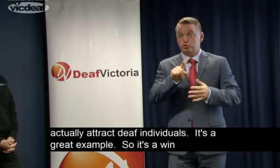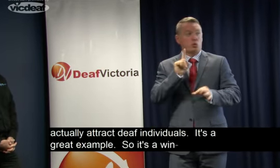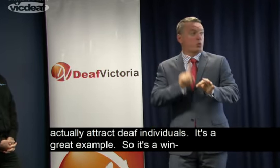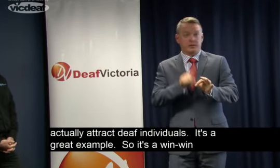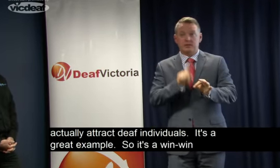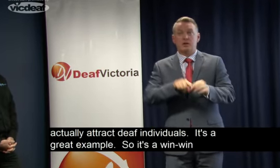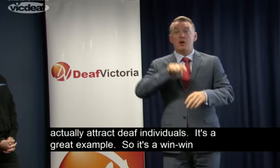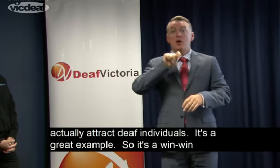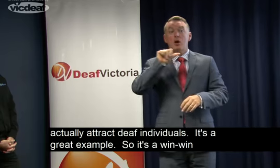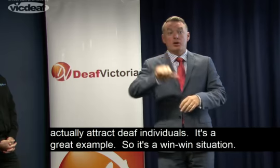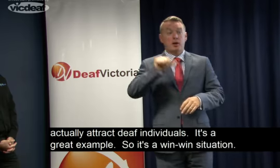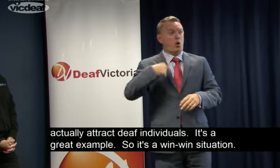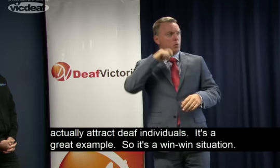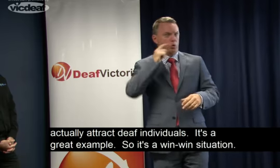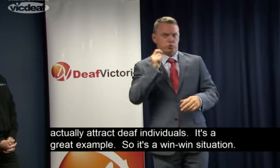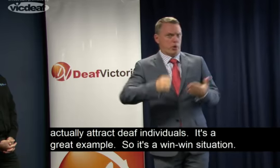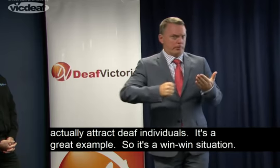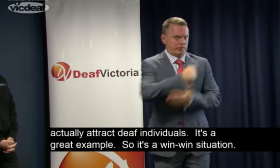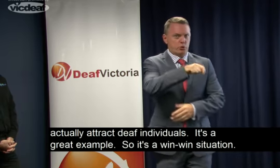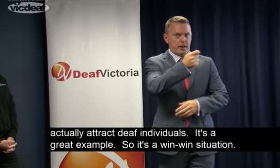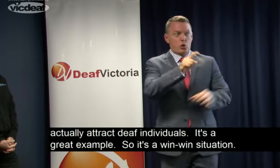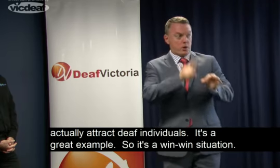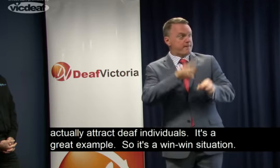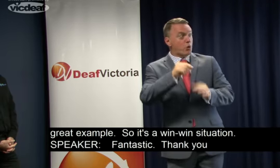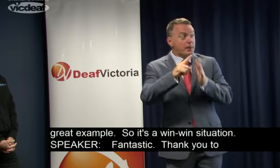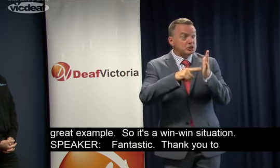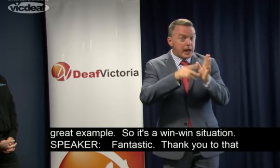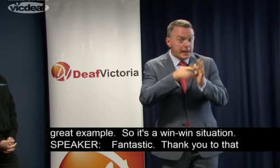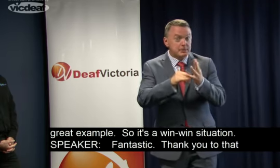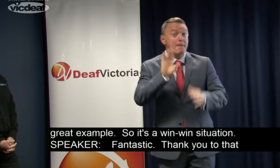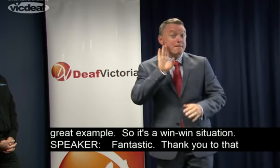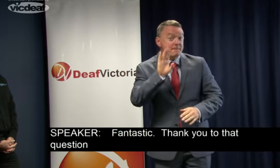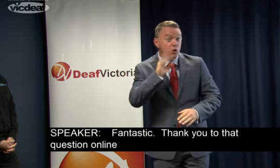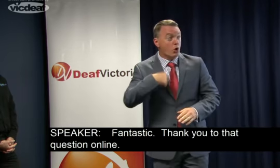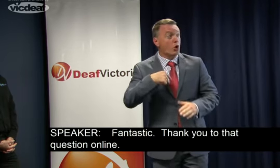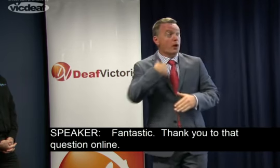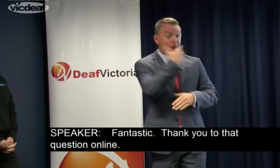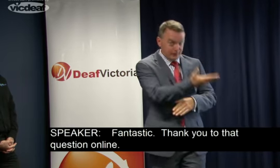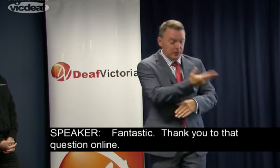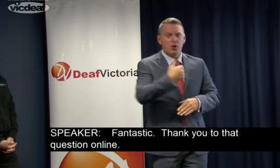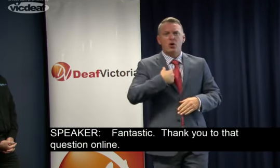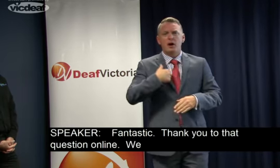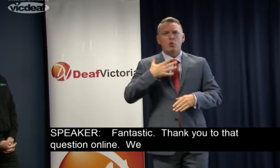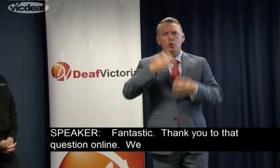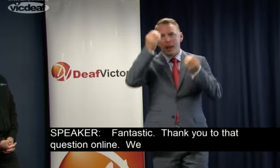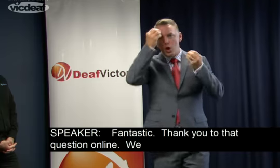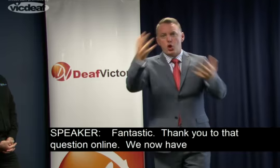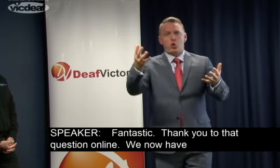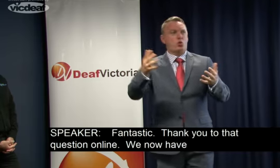Fantastic. Thank you to that question online. We now have James, and before I hand over to him,